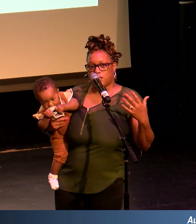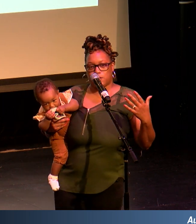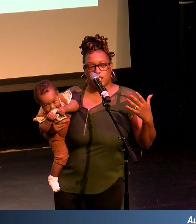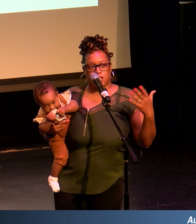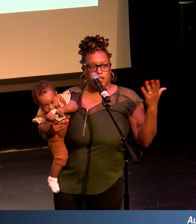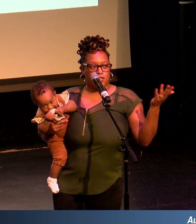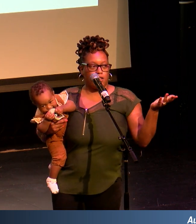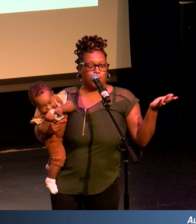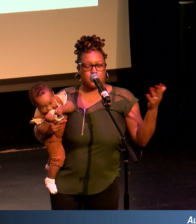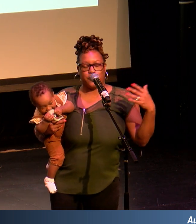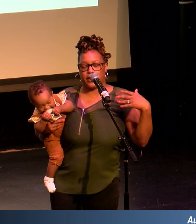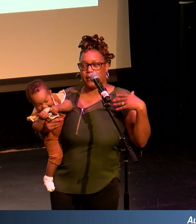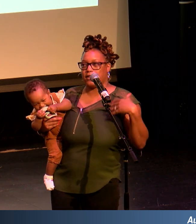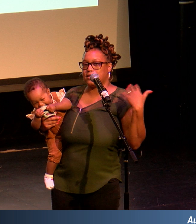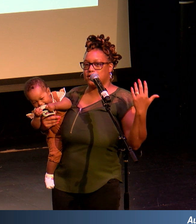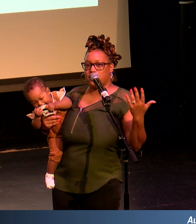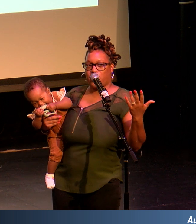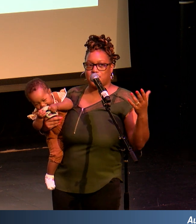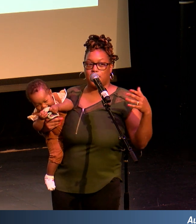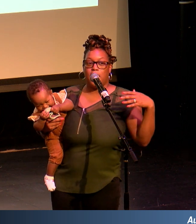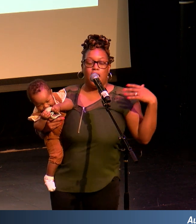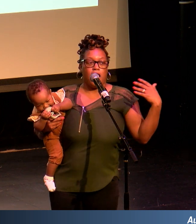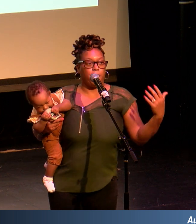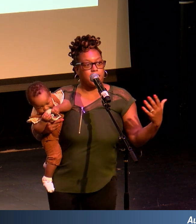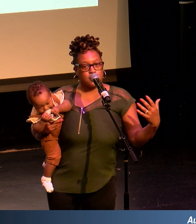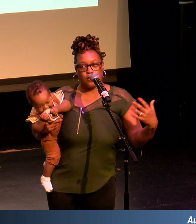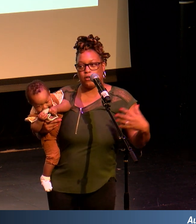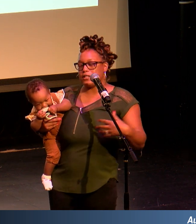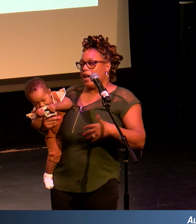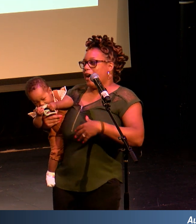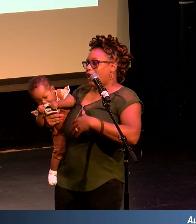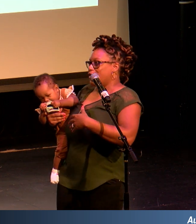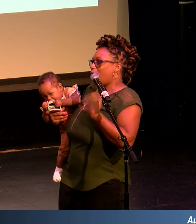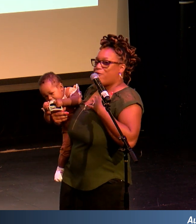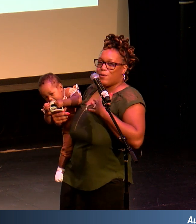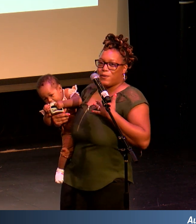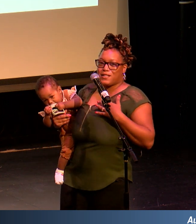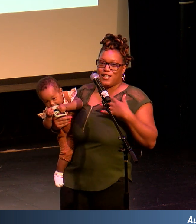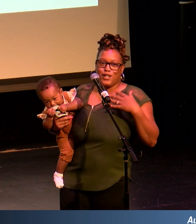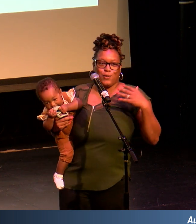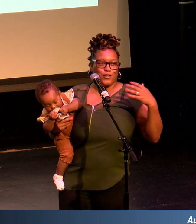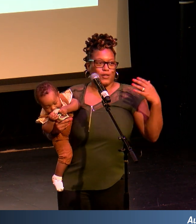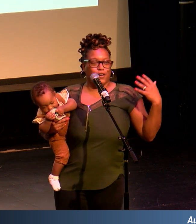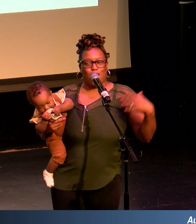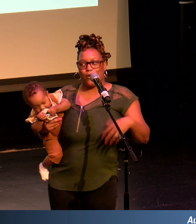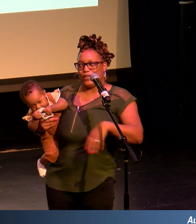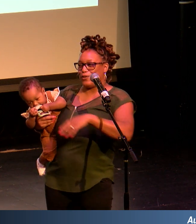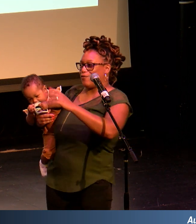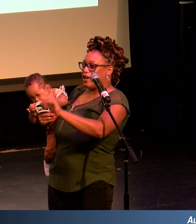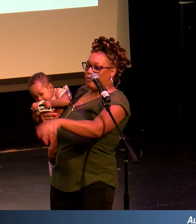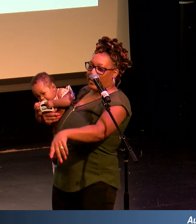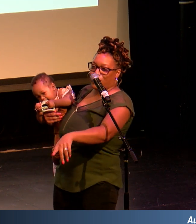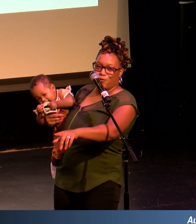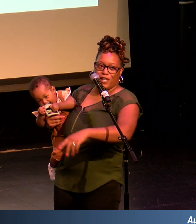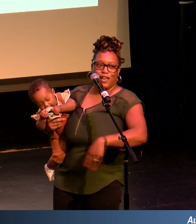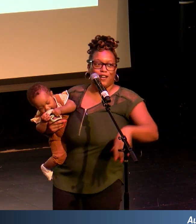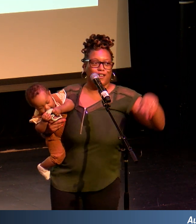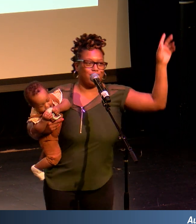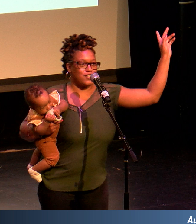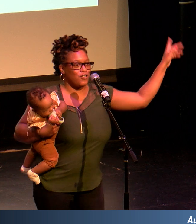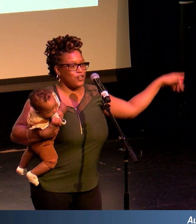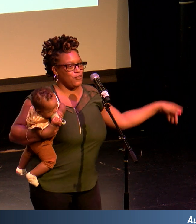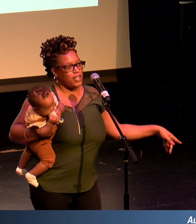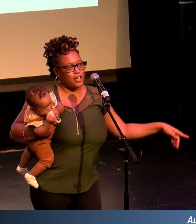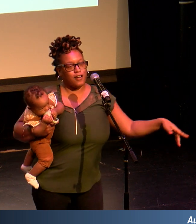public transportation. I saw there was something about incentivizing bicycles. I know I'm from a big city where you can go and you can rent a bike over